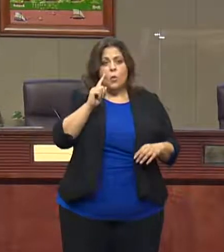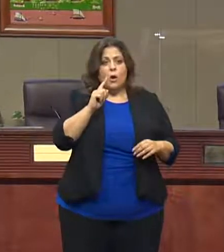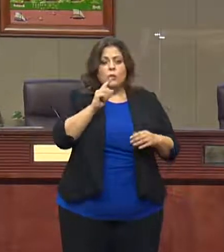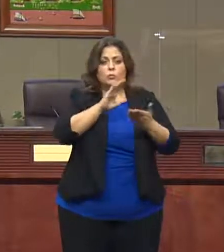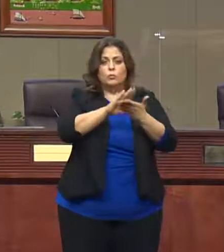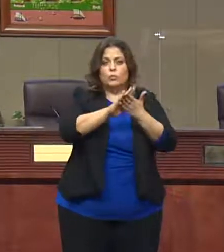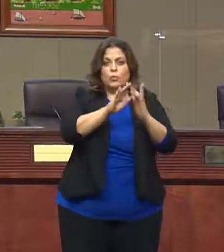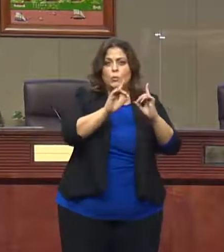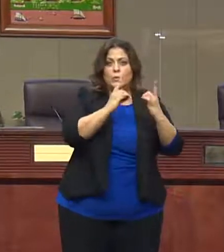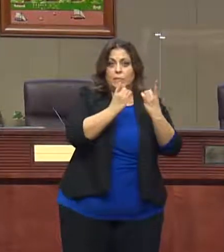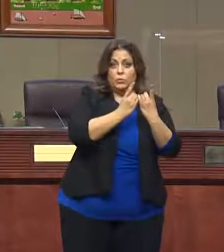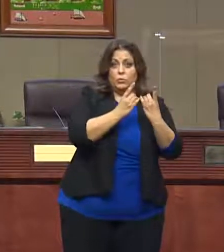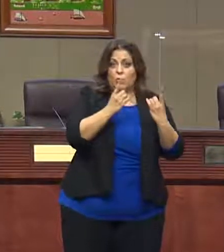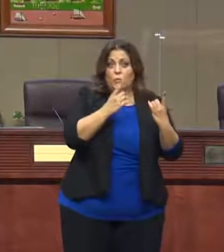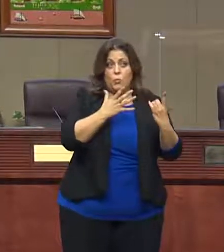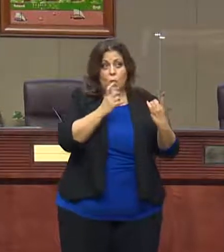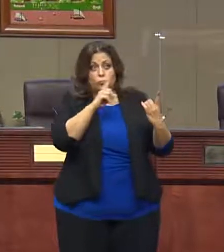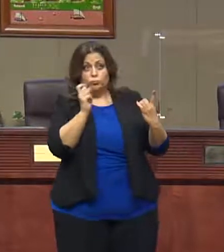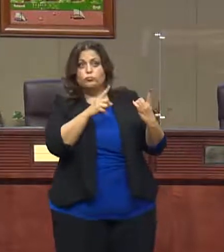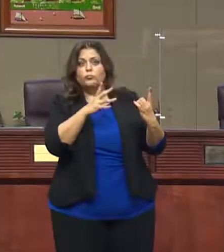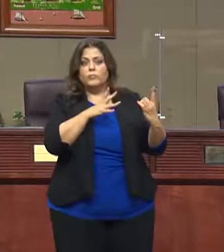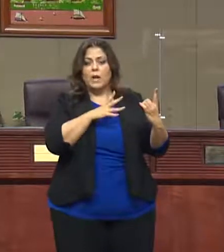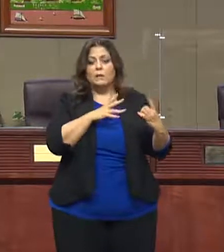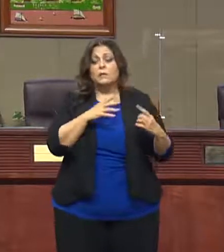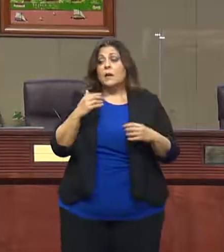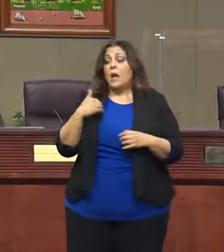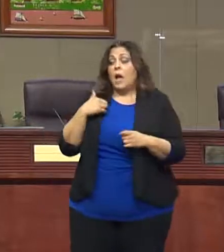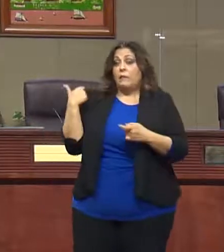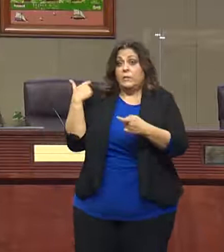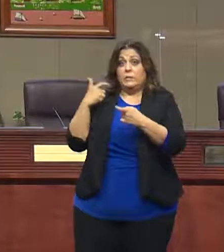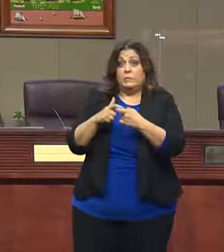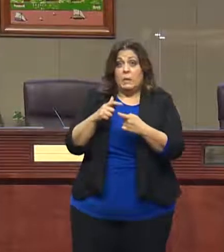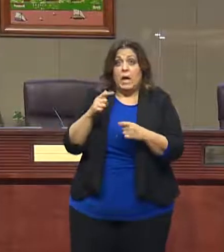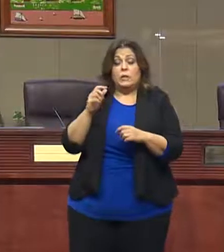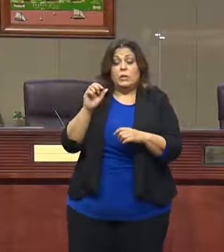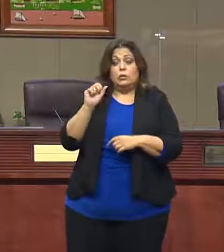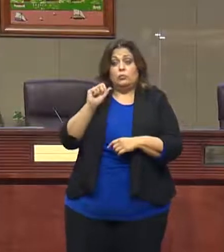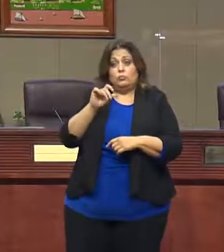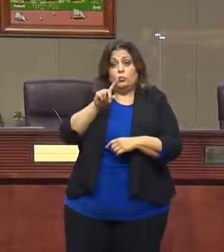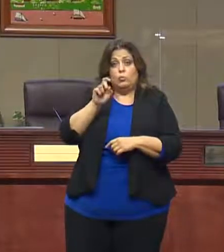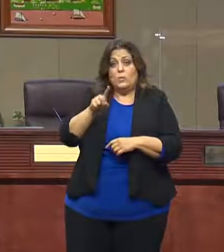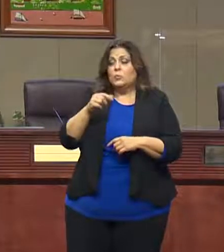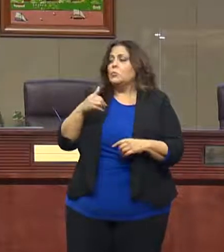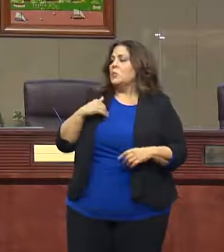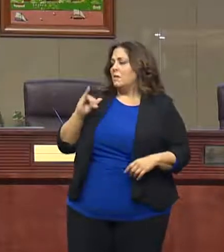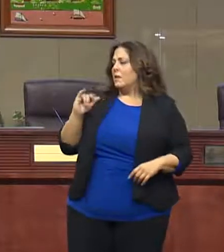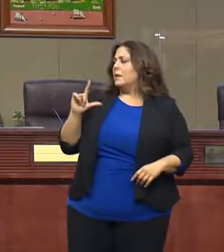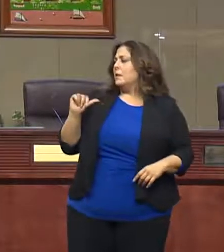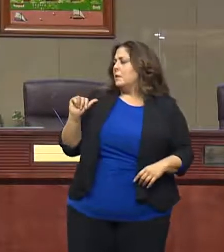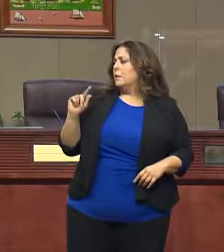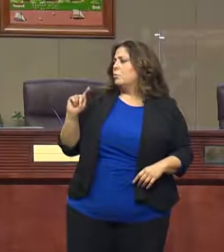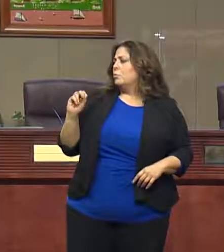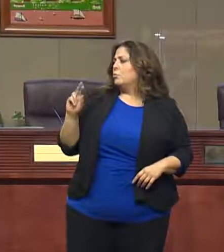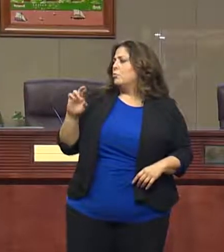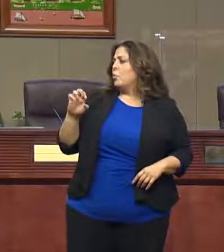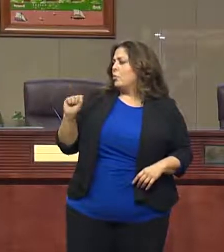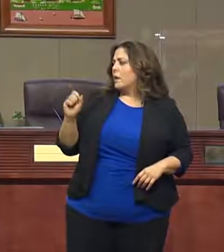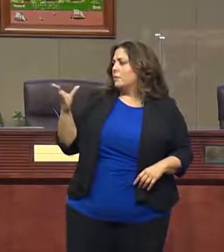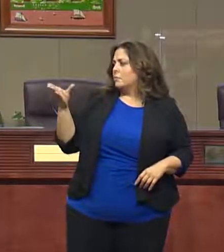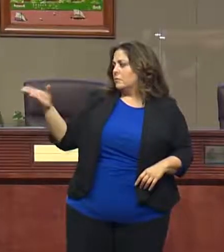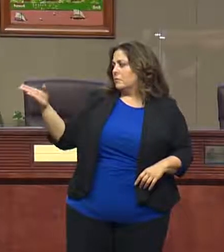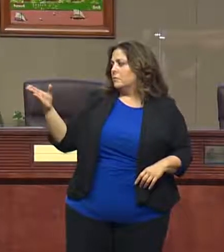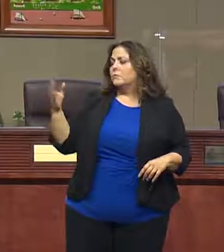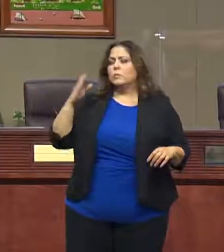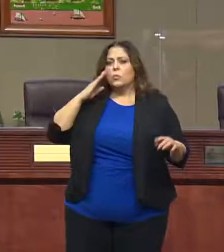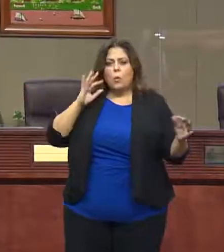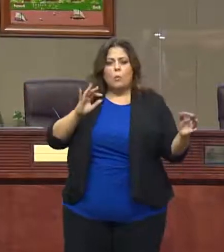schools. If there are questions for the Spanish-speaking media, we have Ms. Ilia Torres here to do